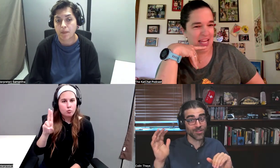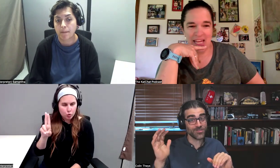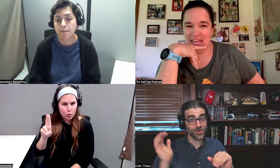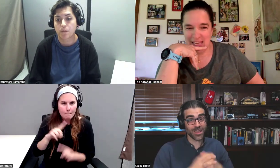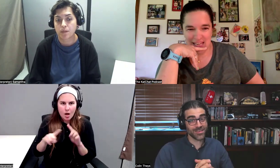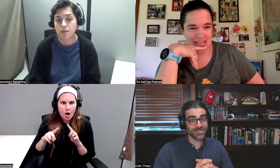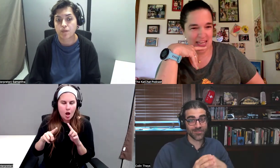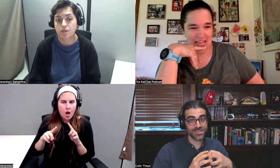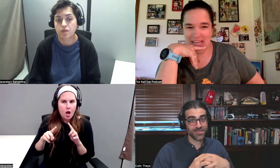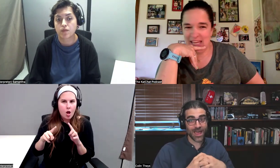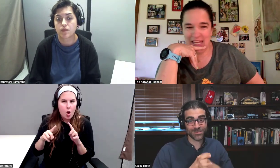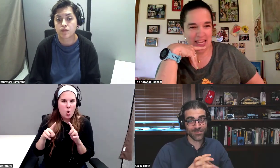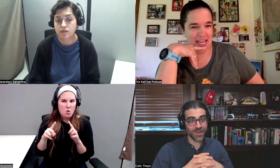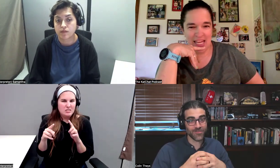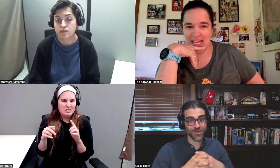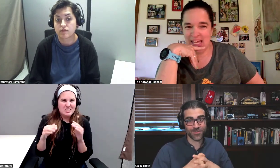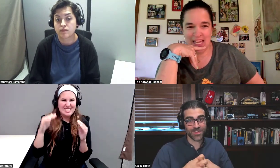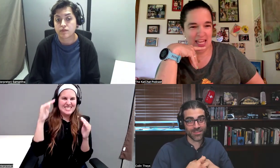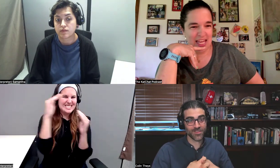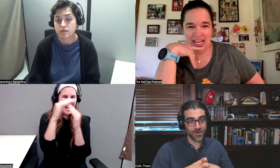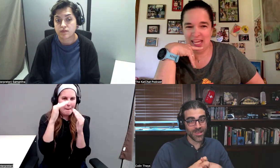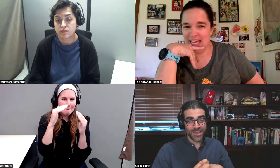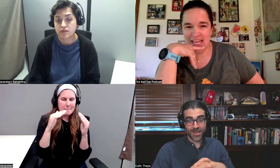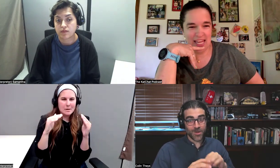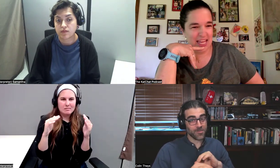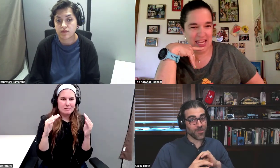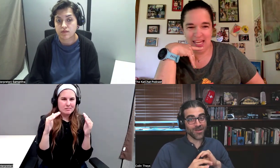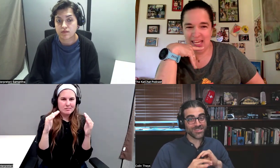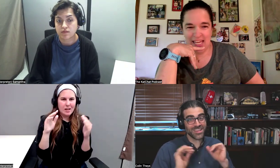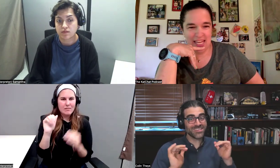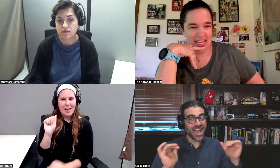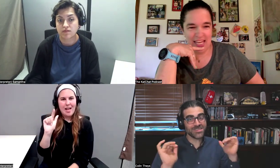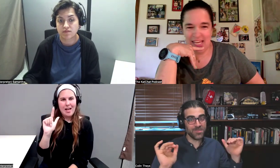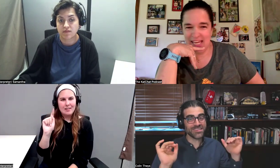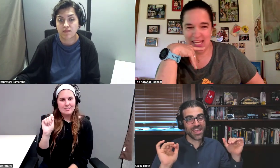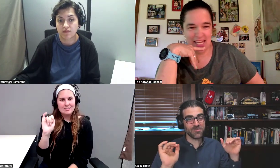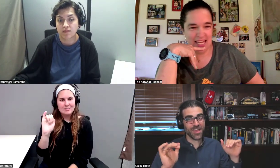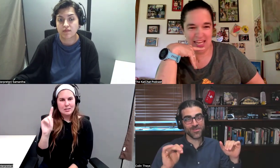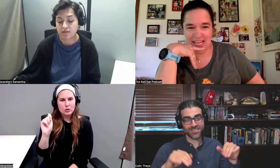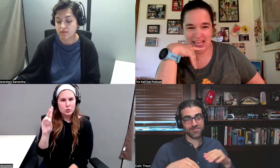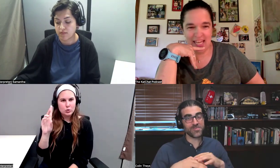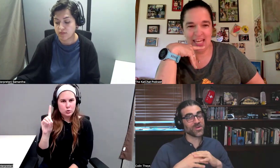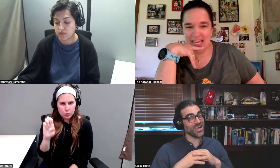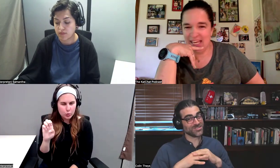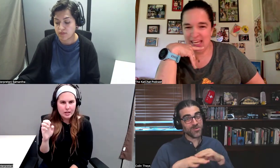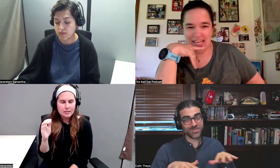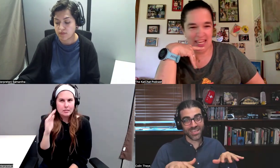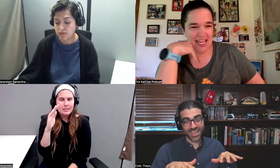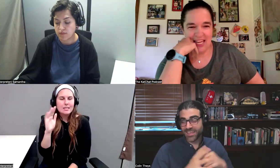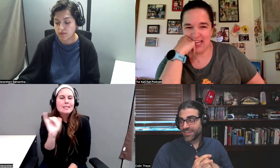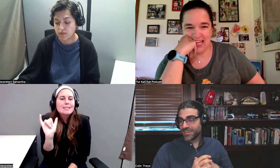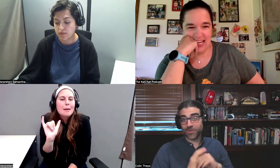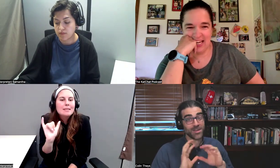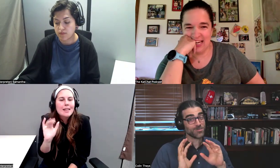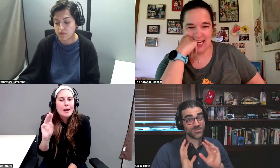high altitude, like I think 17,500 feet. So it's like as high as the base camp of Everest, and people got super